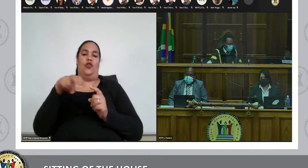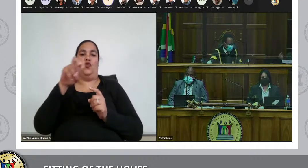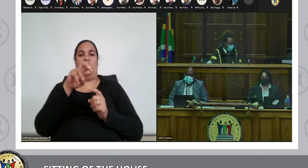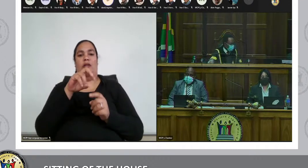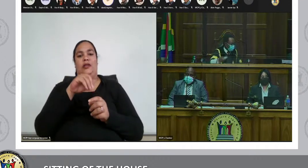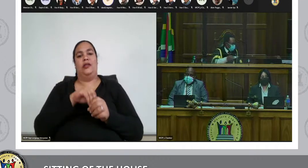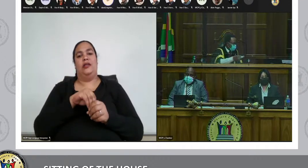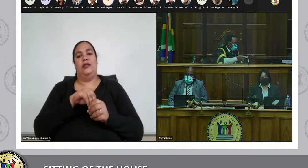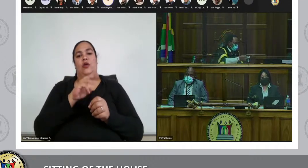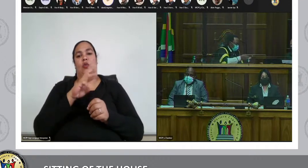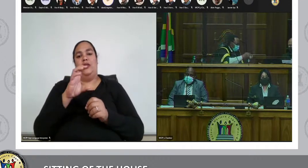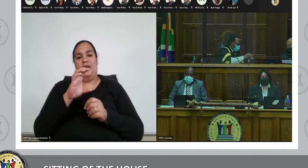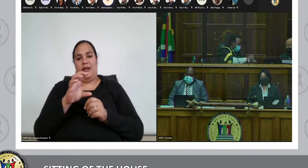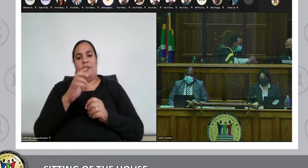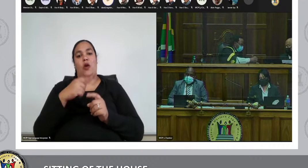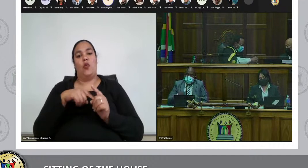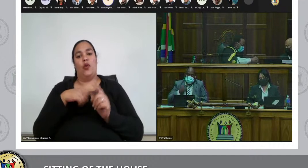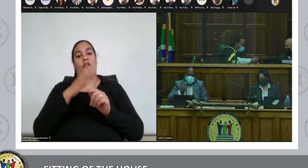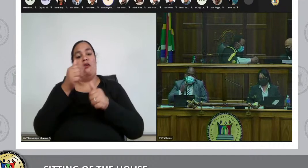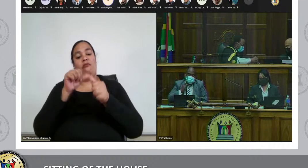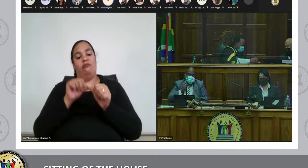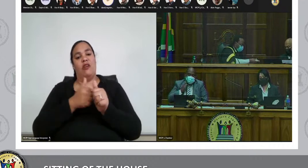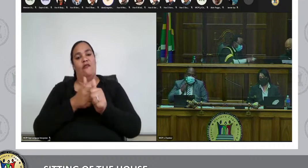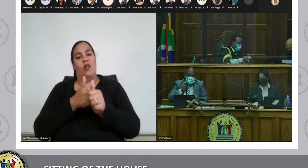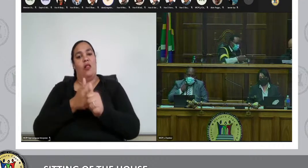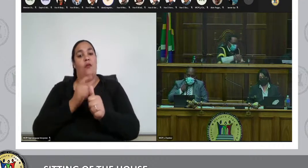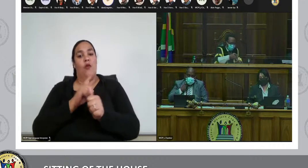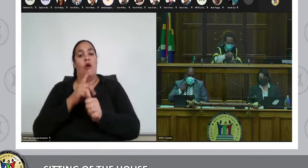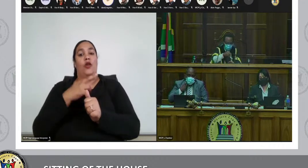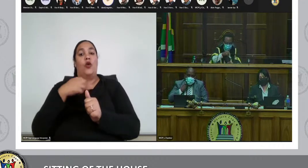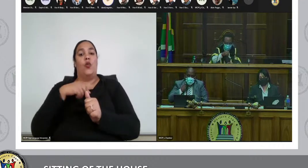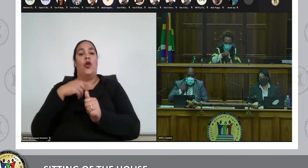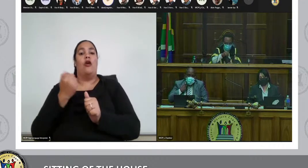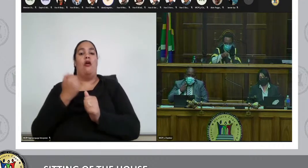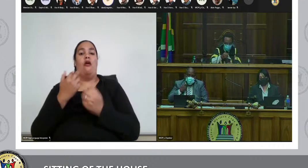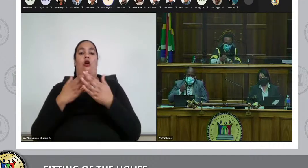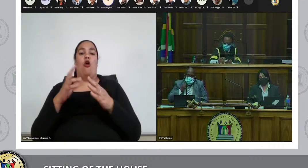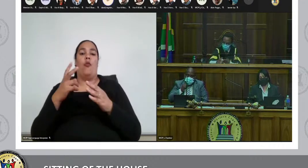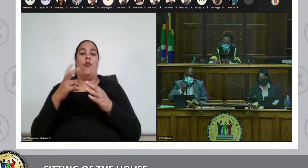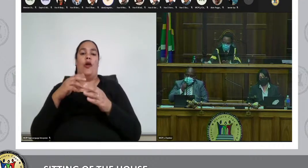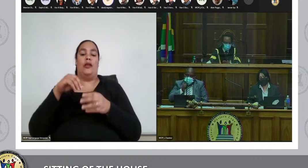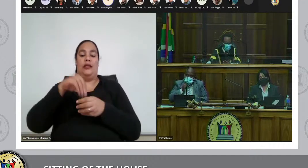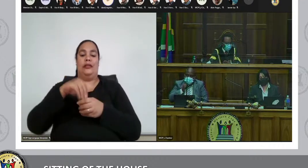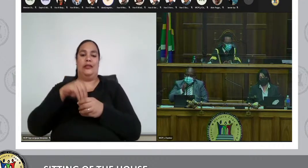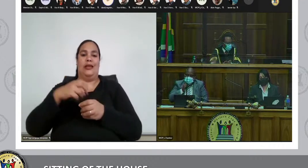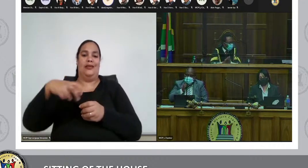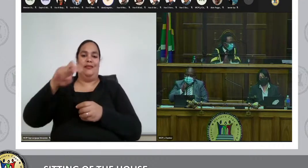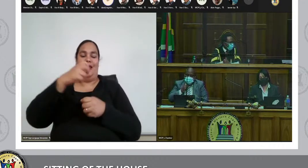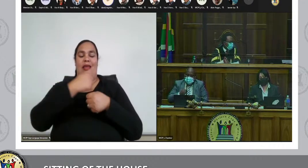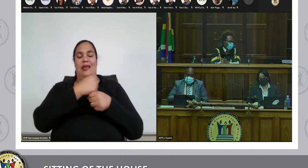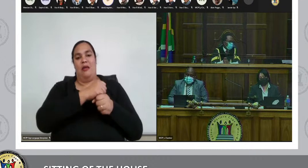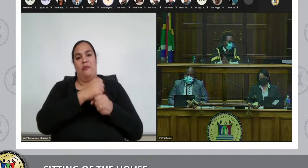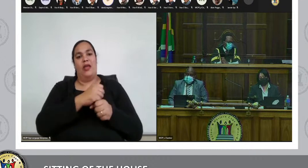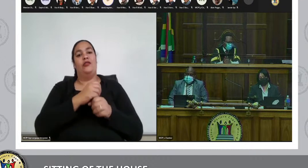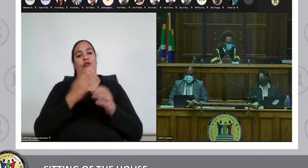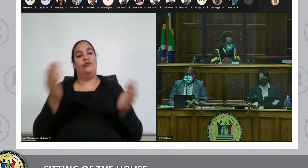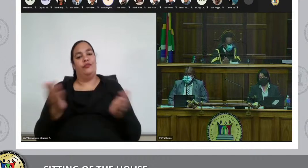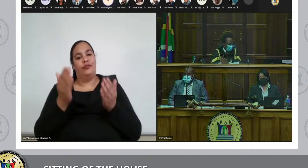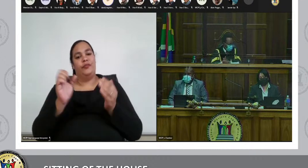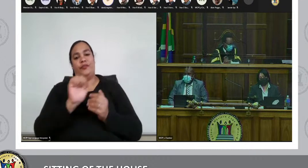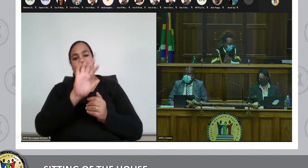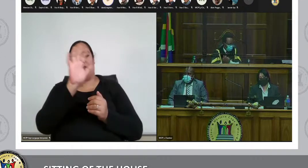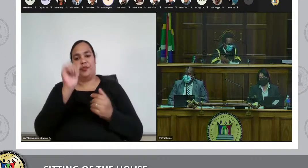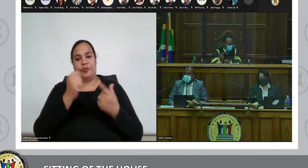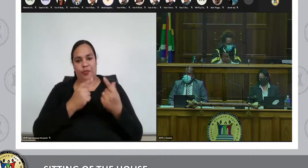in the Western Cape. We then followed that up with a We Are Open domestic tourism campaign to urge South Africans to